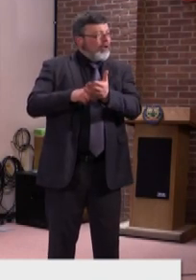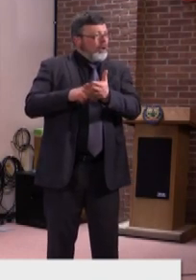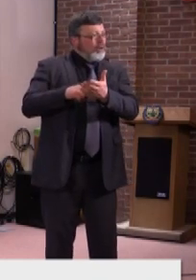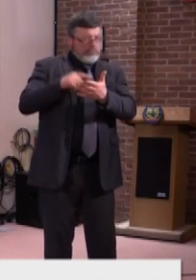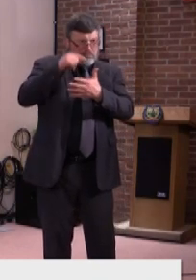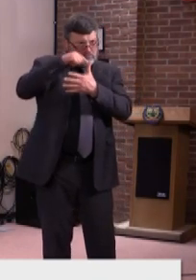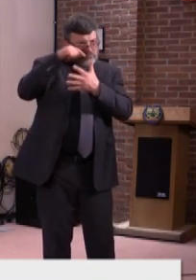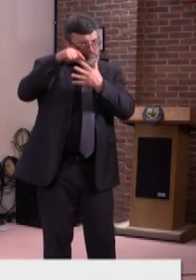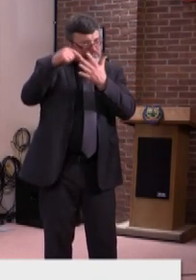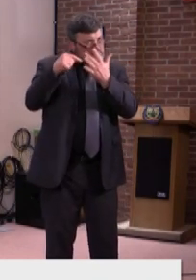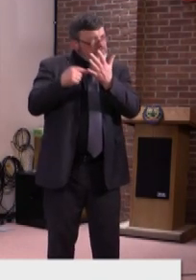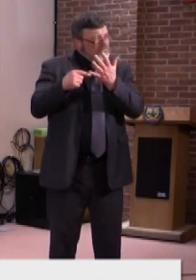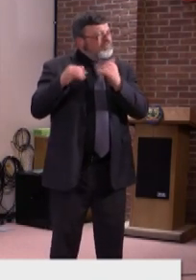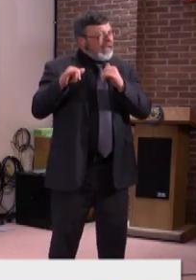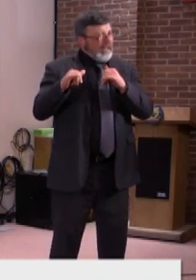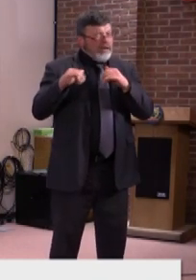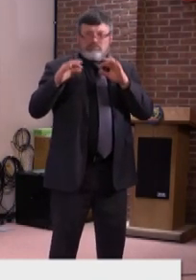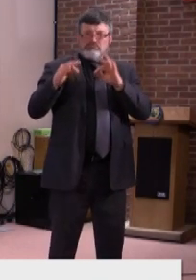it out